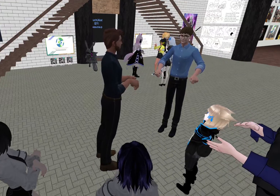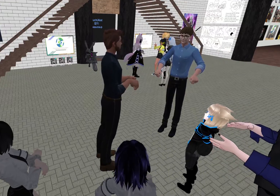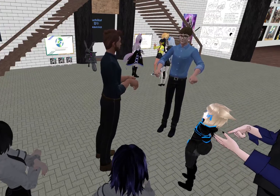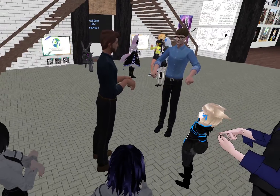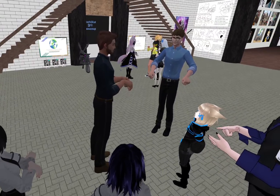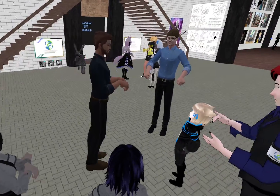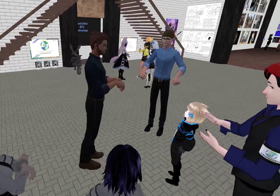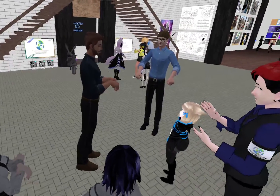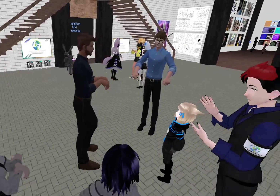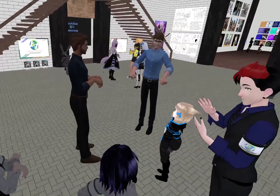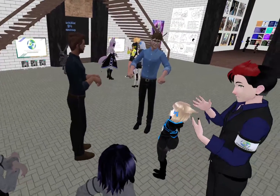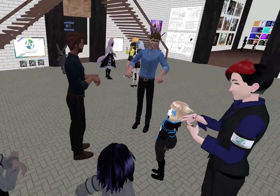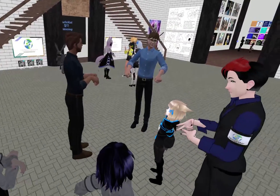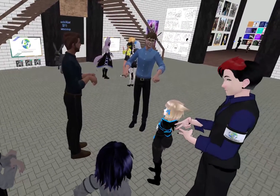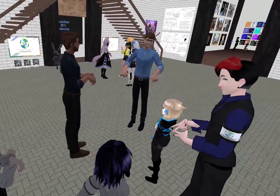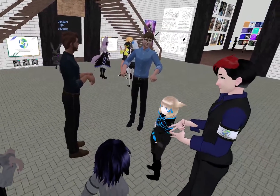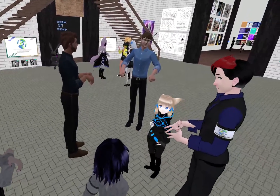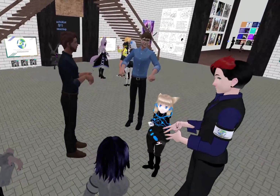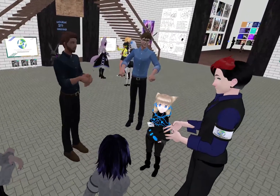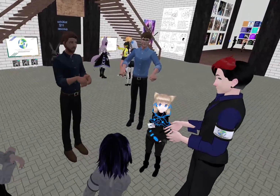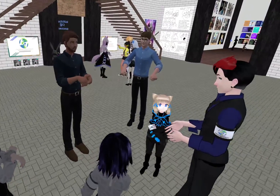The man who created it, what was his cat's mother's maiden name?